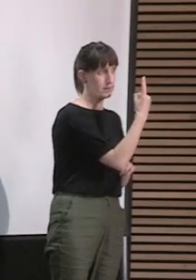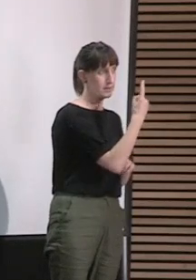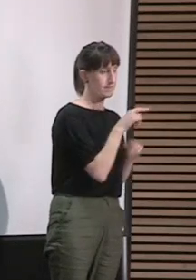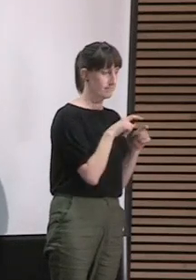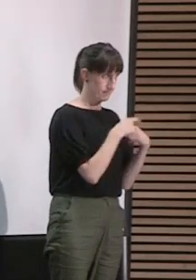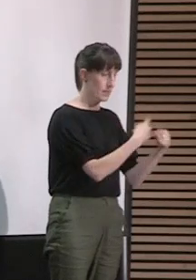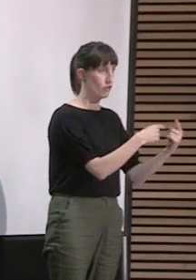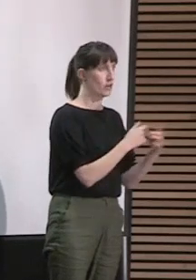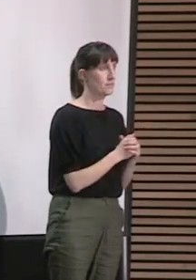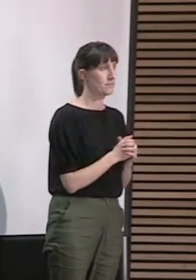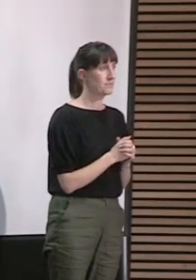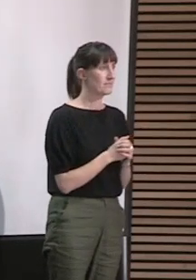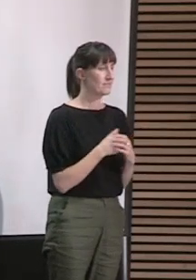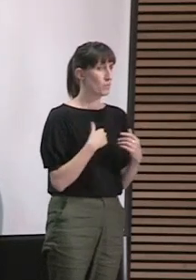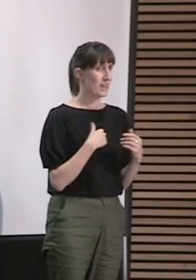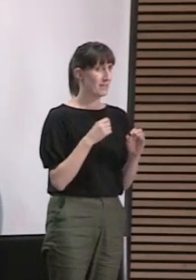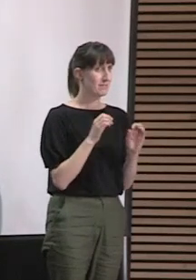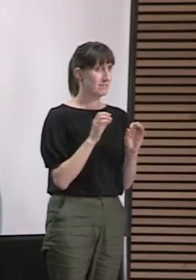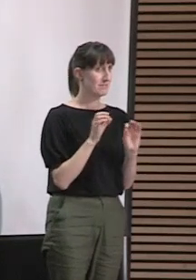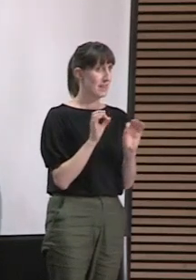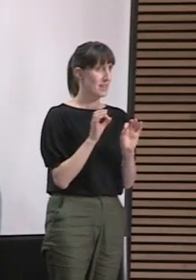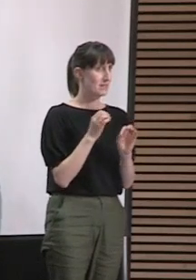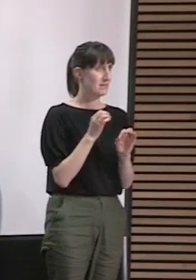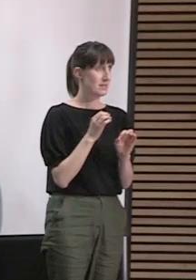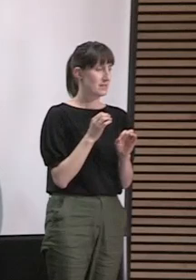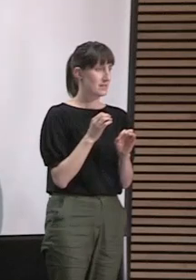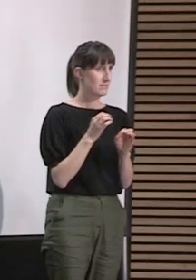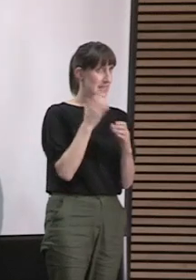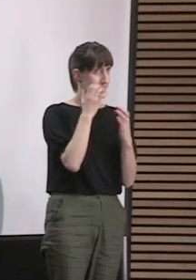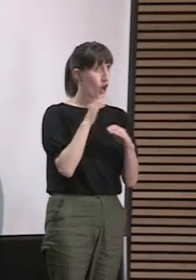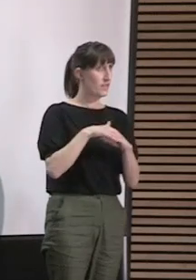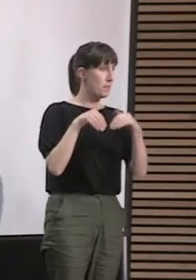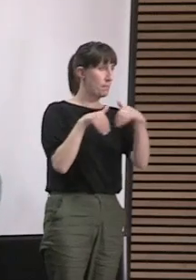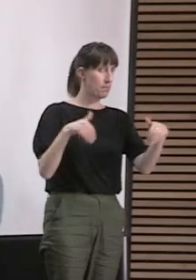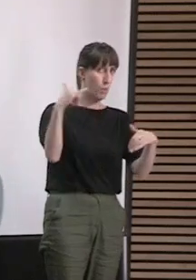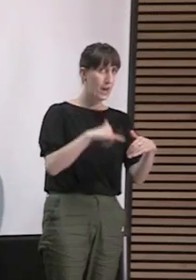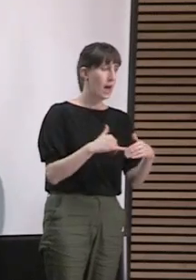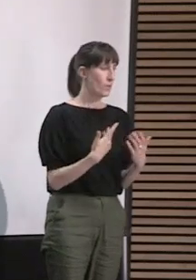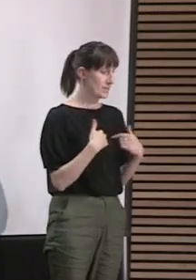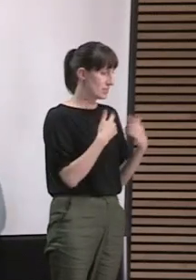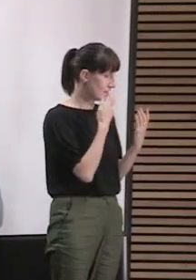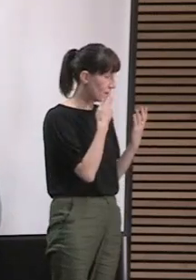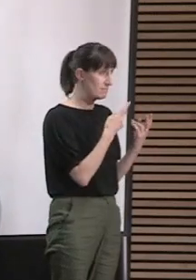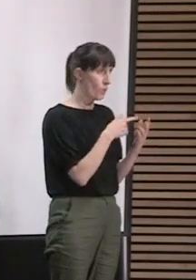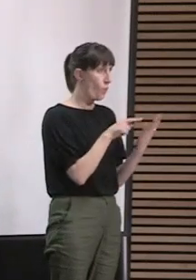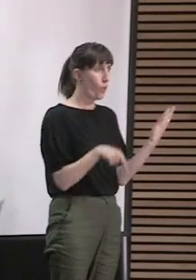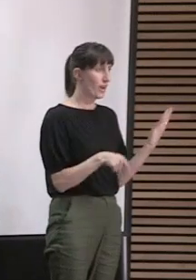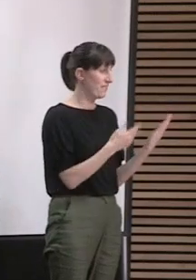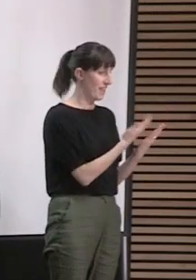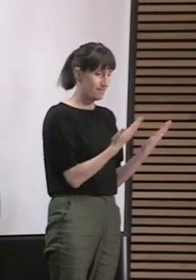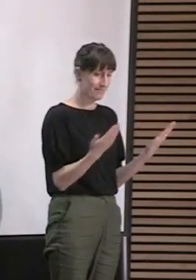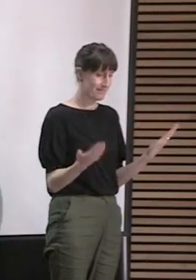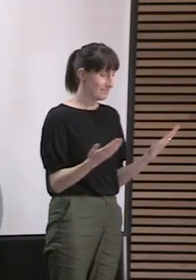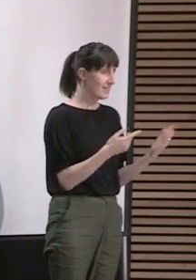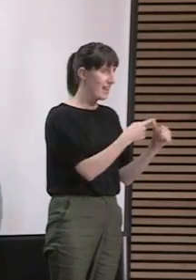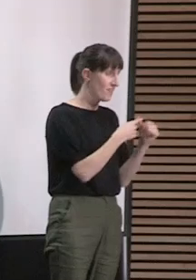much related around the border, it was just what we believed based on epidemiological evidence, the pattern of the outbreak, and just where